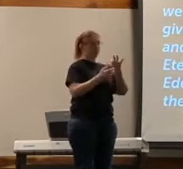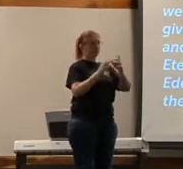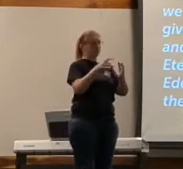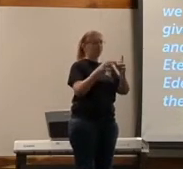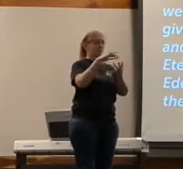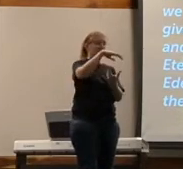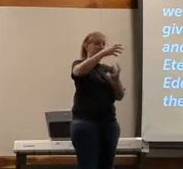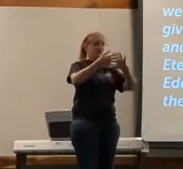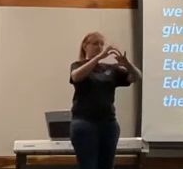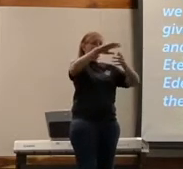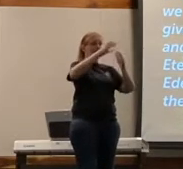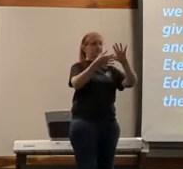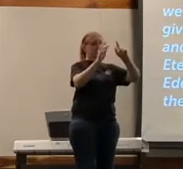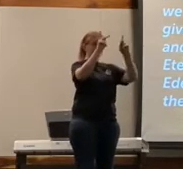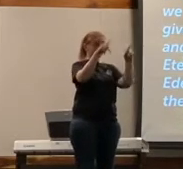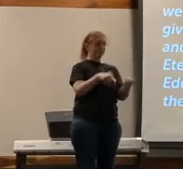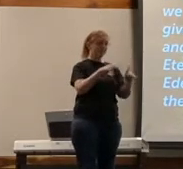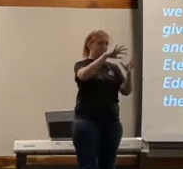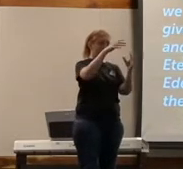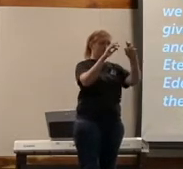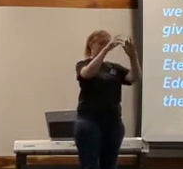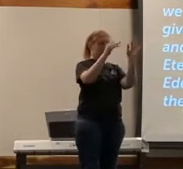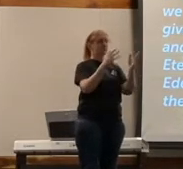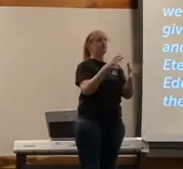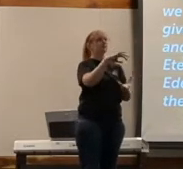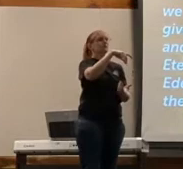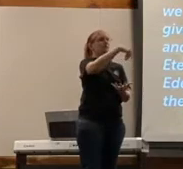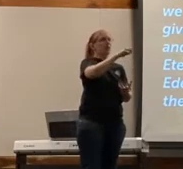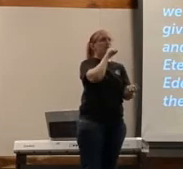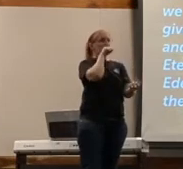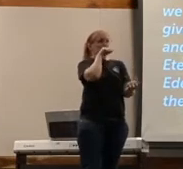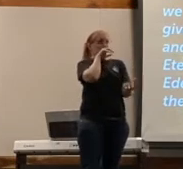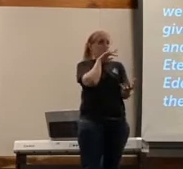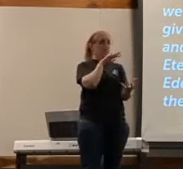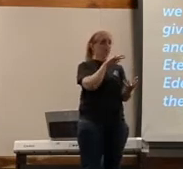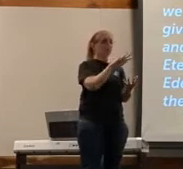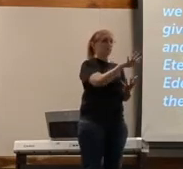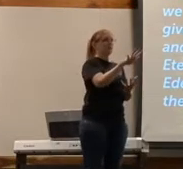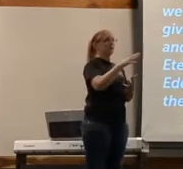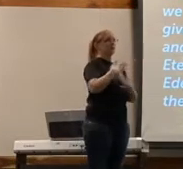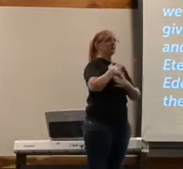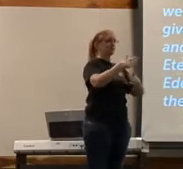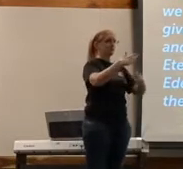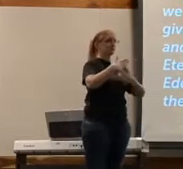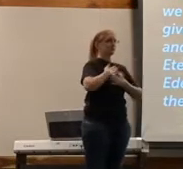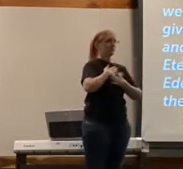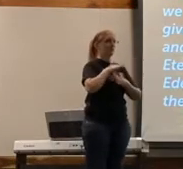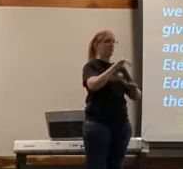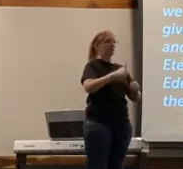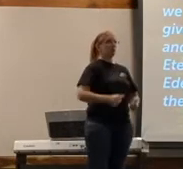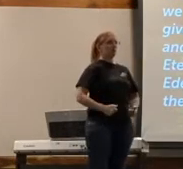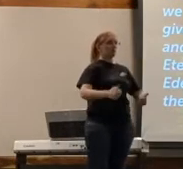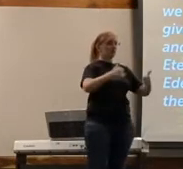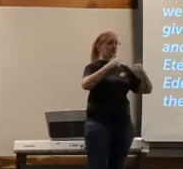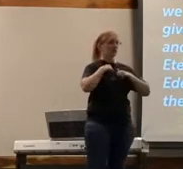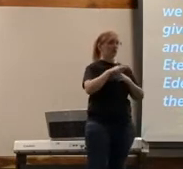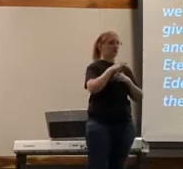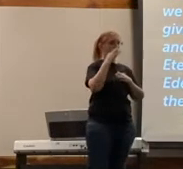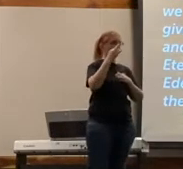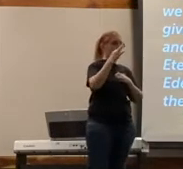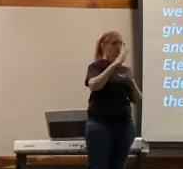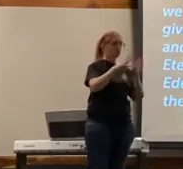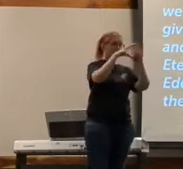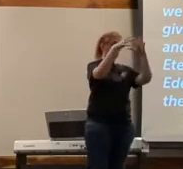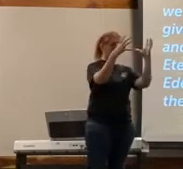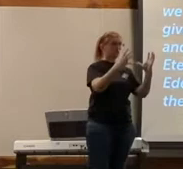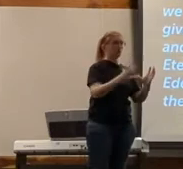breath that gives life into the nostrils of the human, and the human became a living soul. Say, living soul. Living soul. The